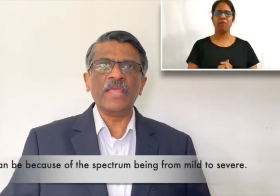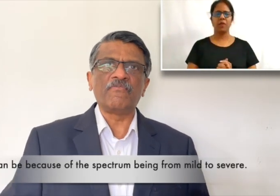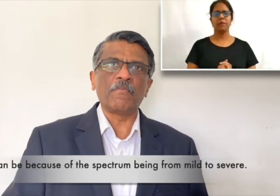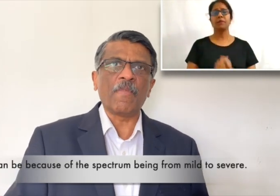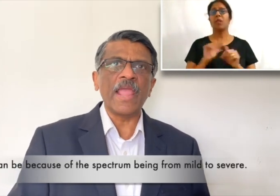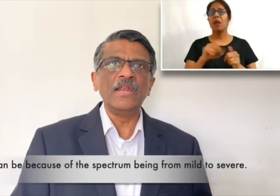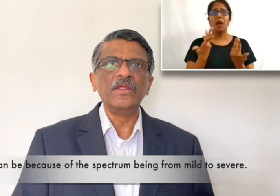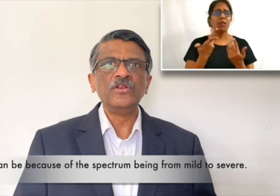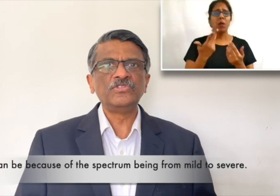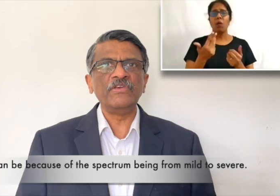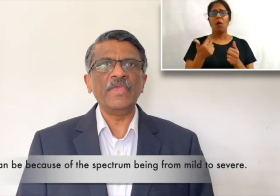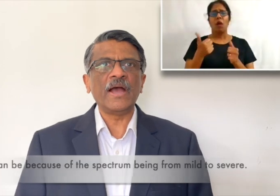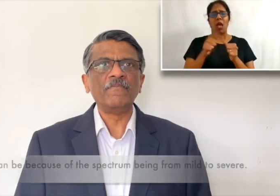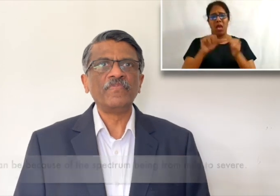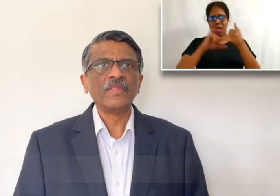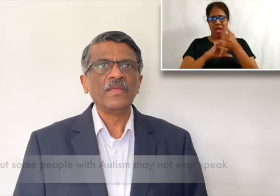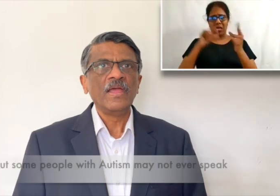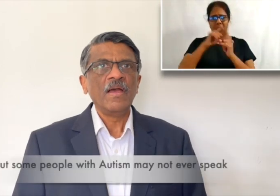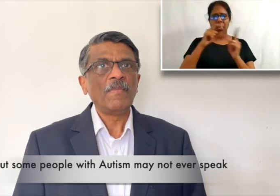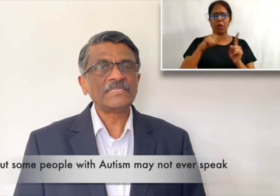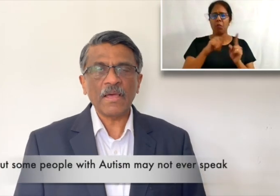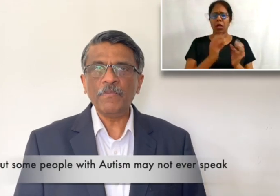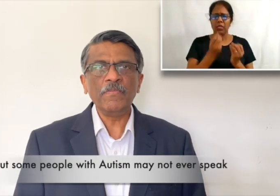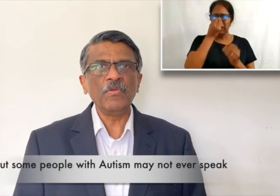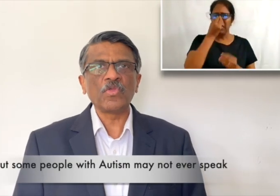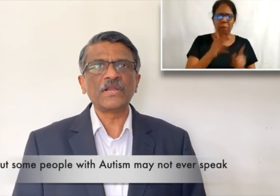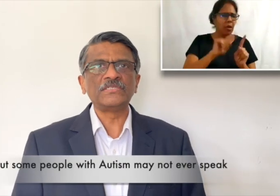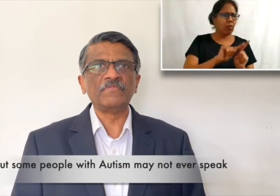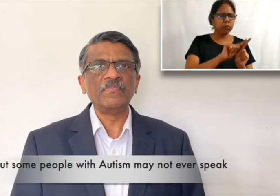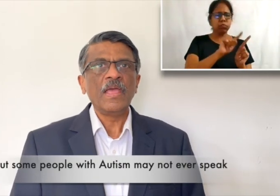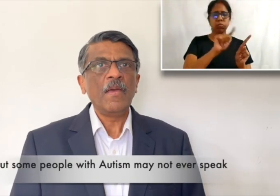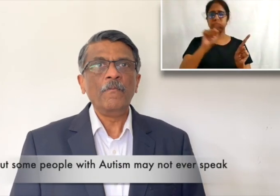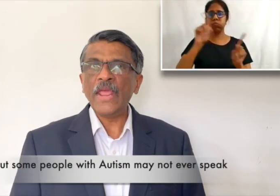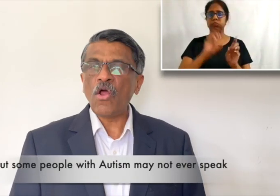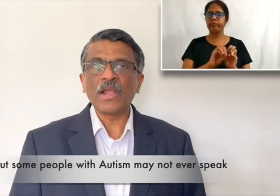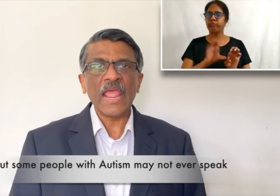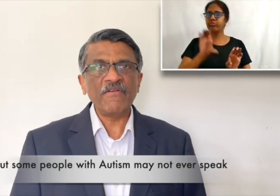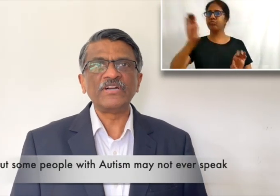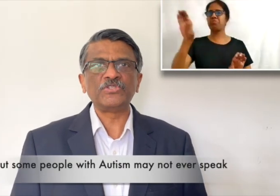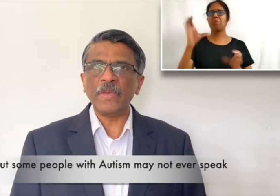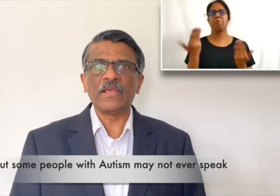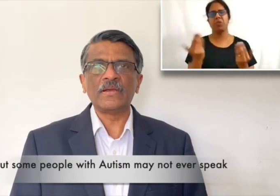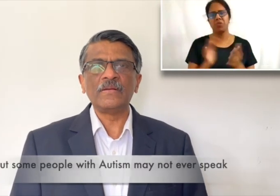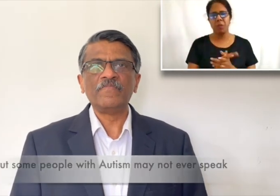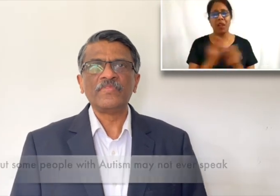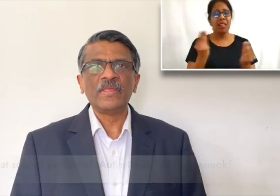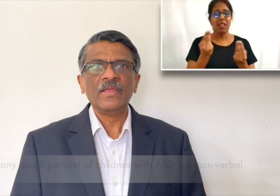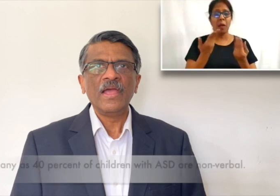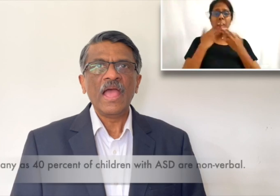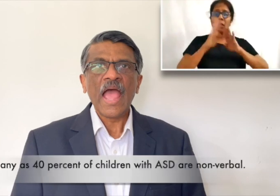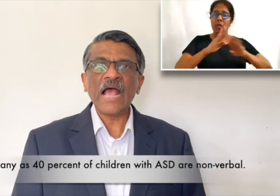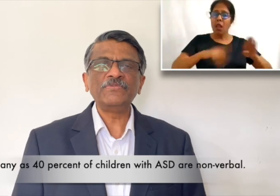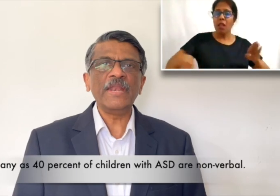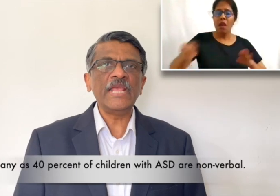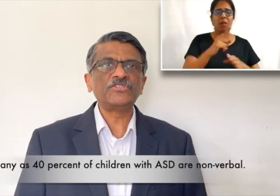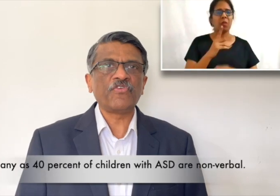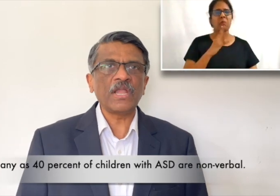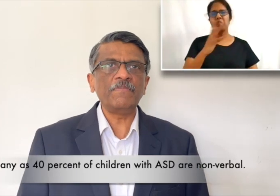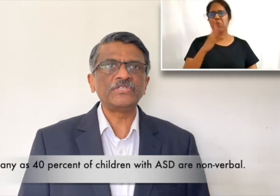from mild to severe. But some people with autism may not ever speak. As many as 40%